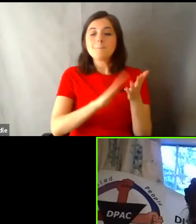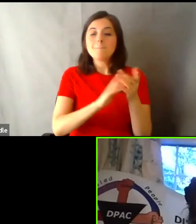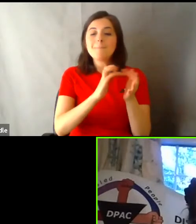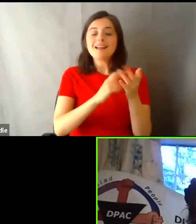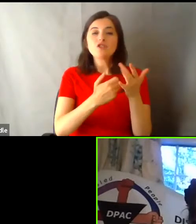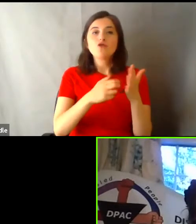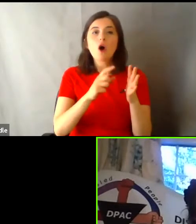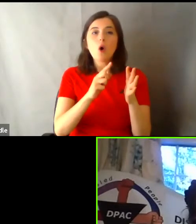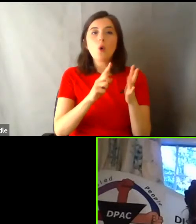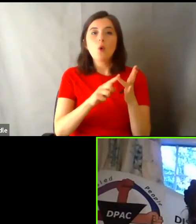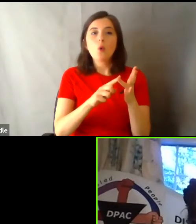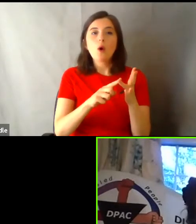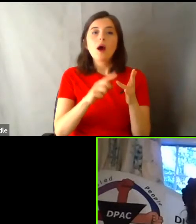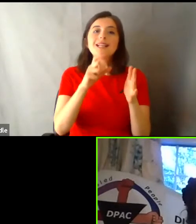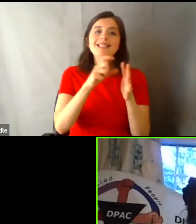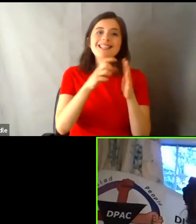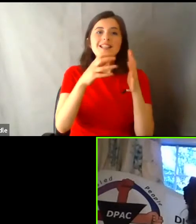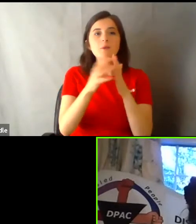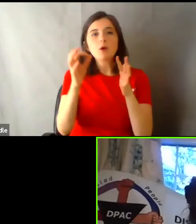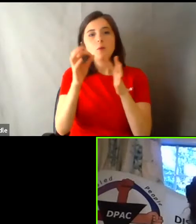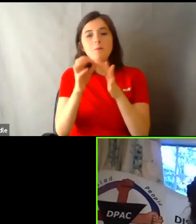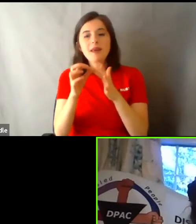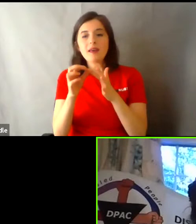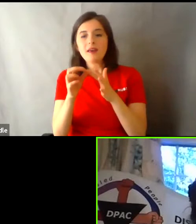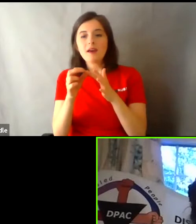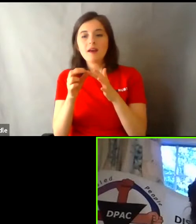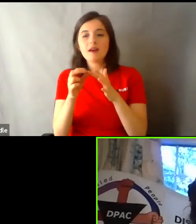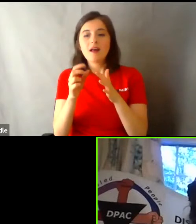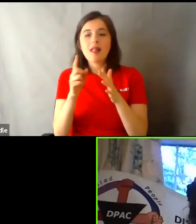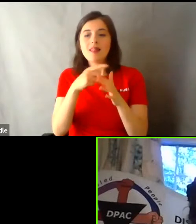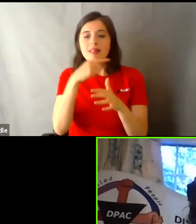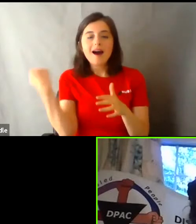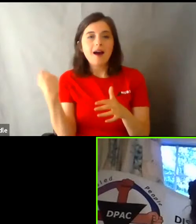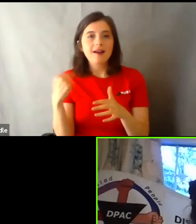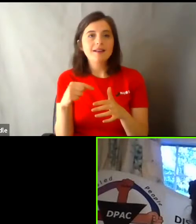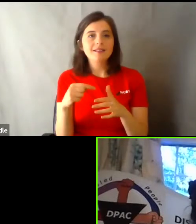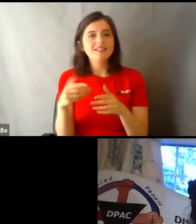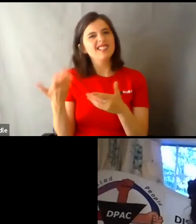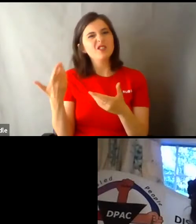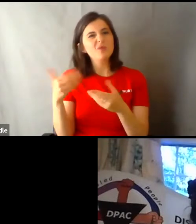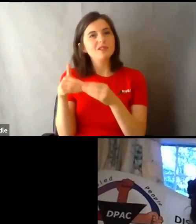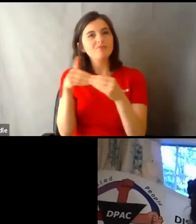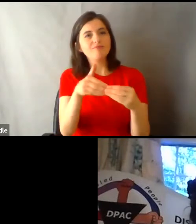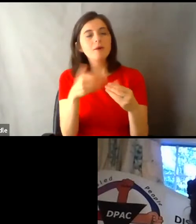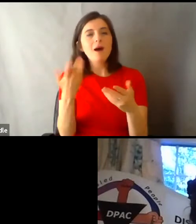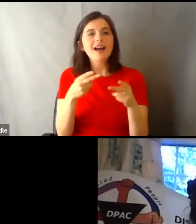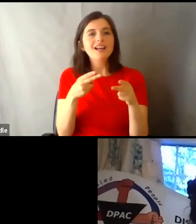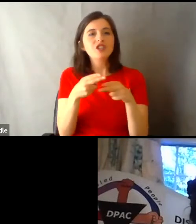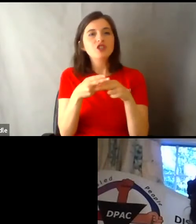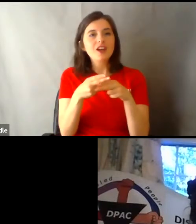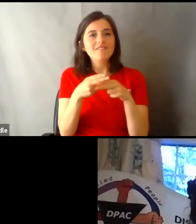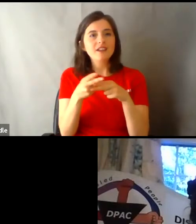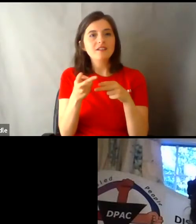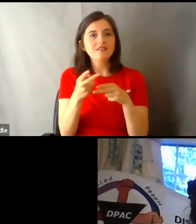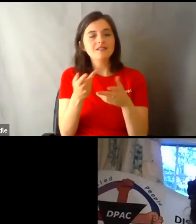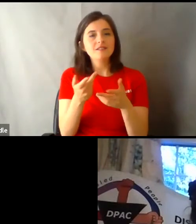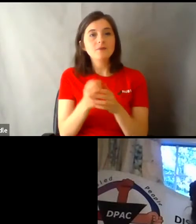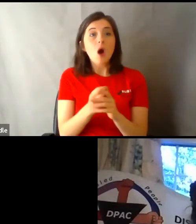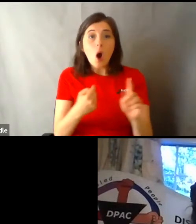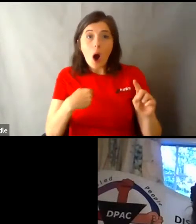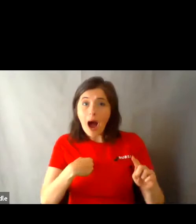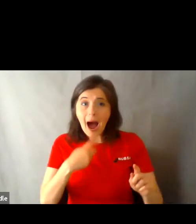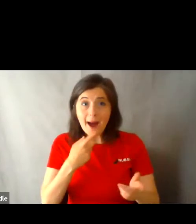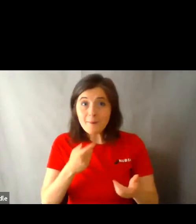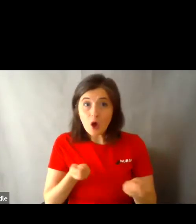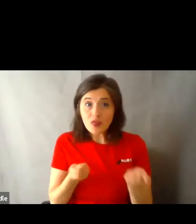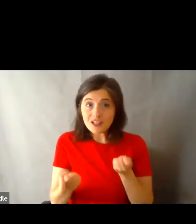that was spearheaded by Sheffield DPAC. Welcome. Thank you, Jennifer. Hi, everybody. I'm not chair, I'm co-founder of DPAC in